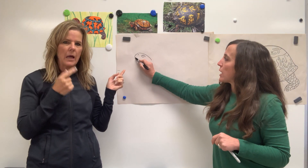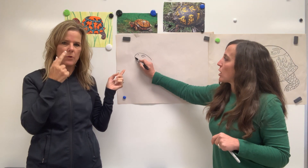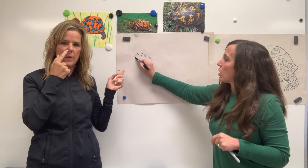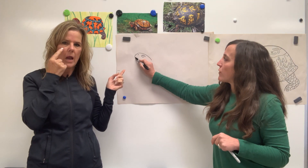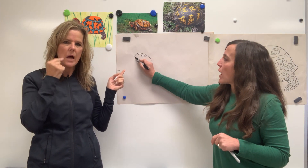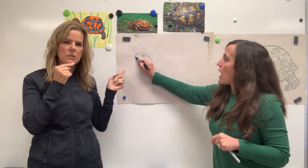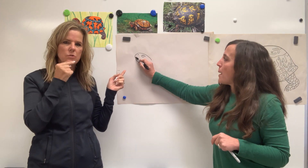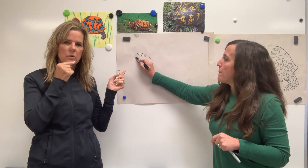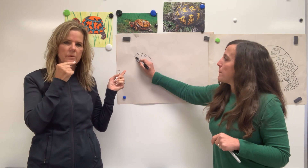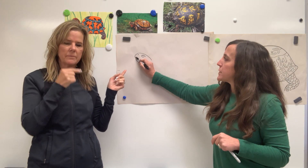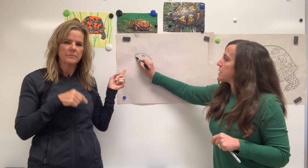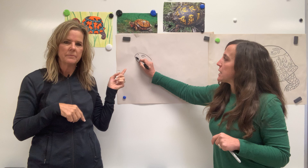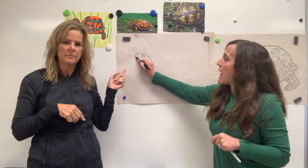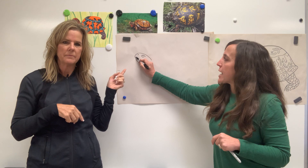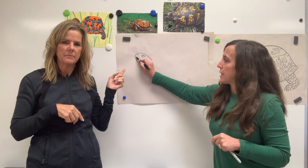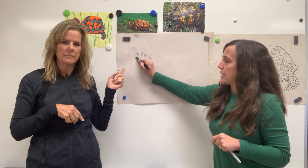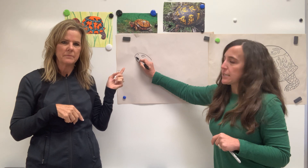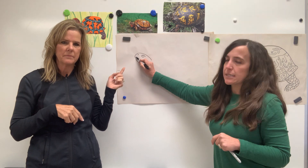gonna make it curve up